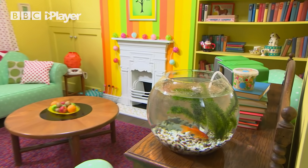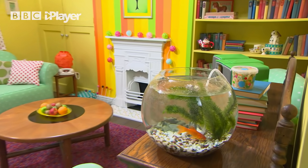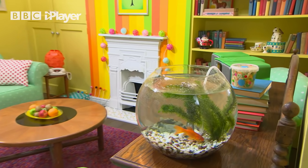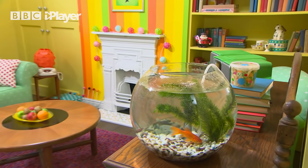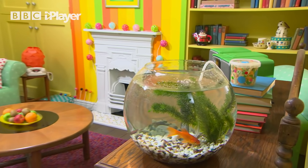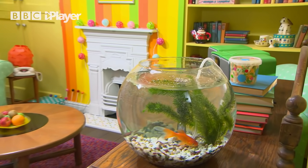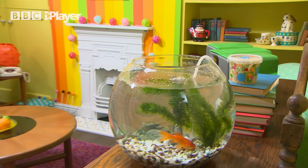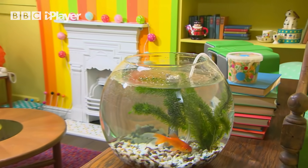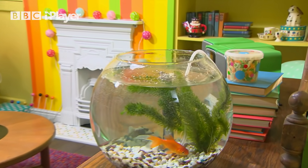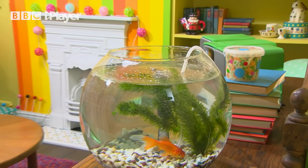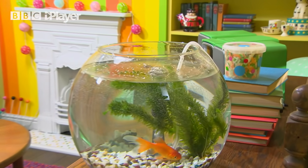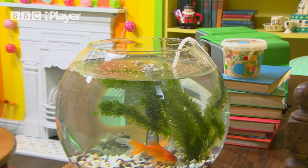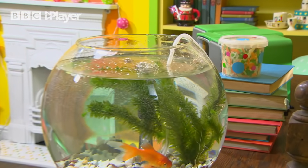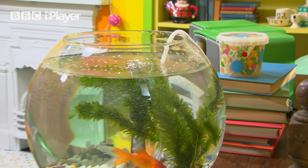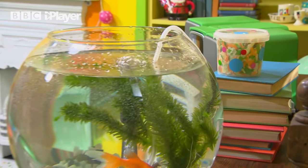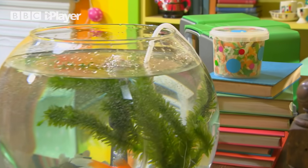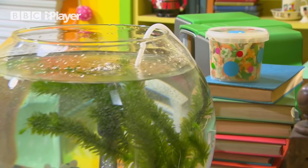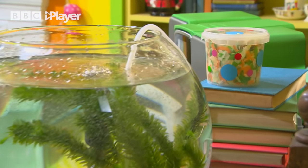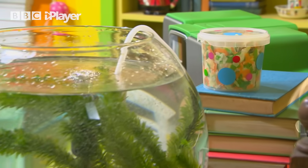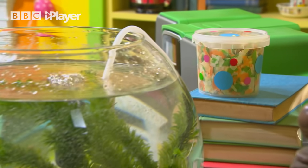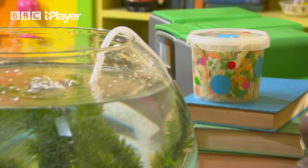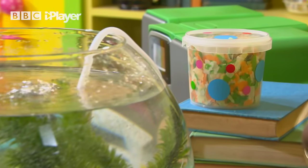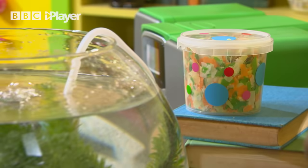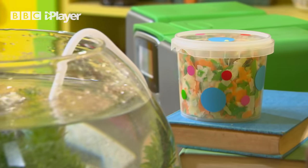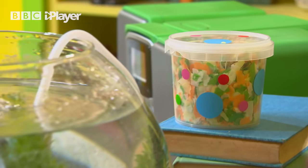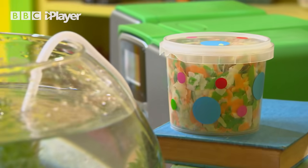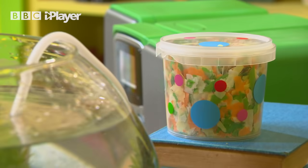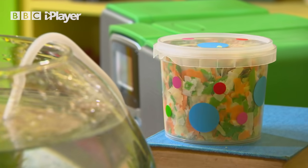Mr. Tumble, we found the fish food. Woohoo!